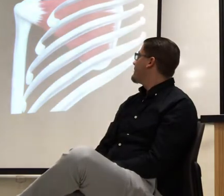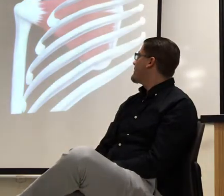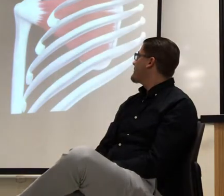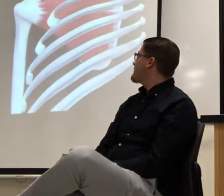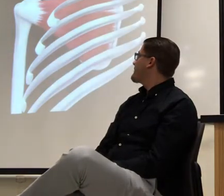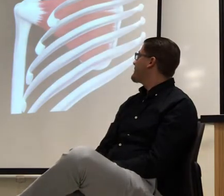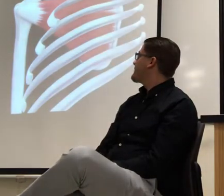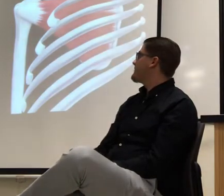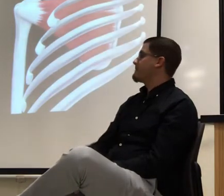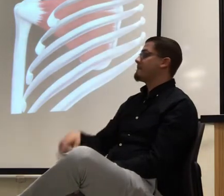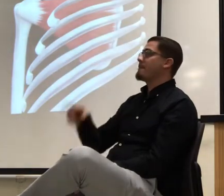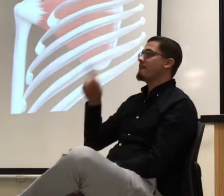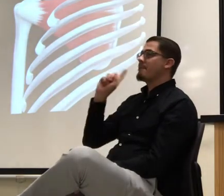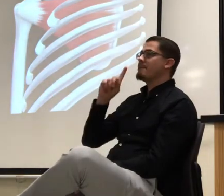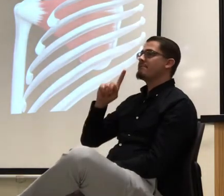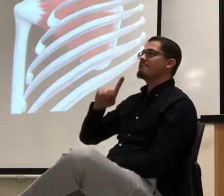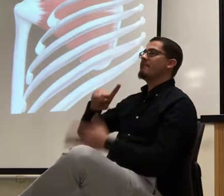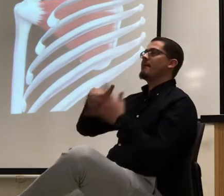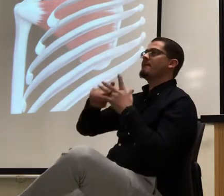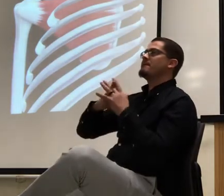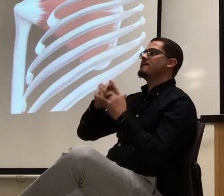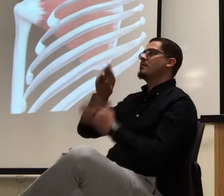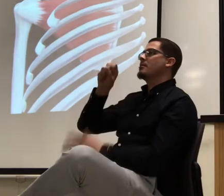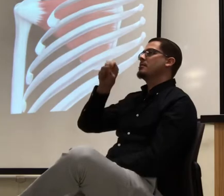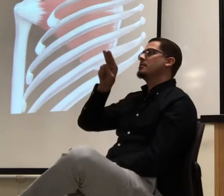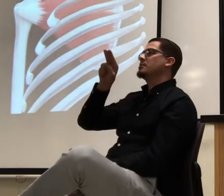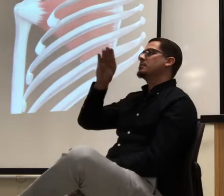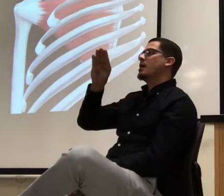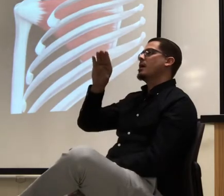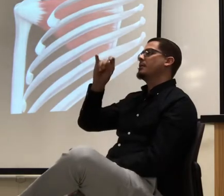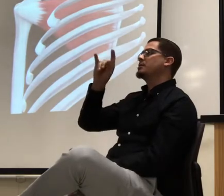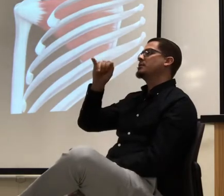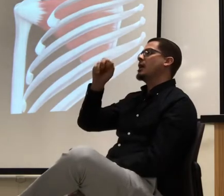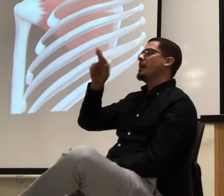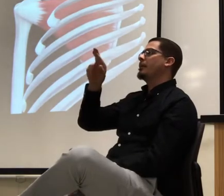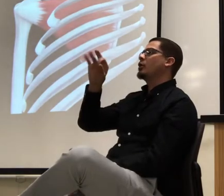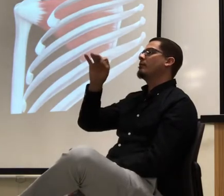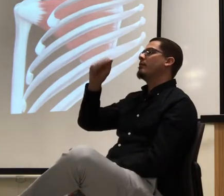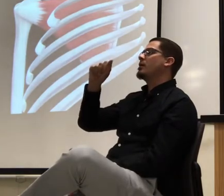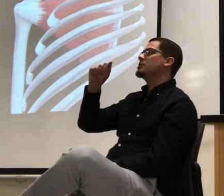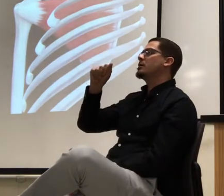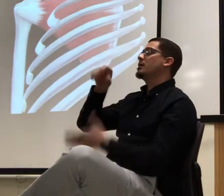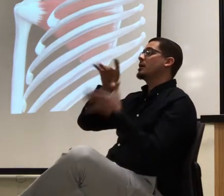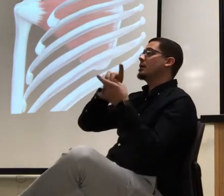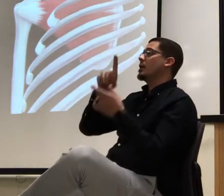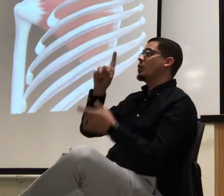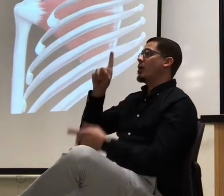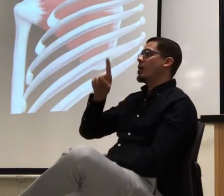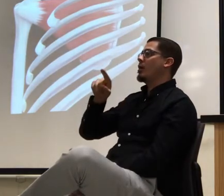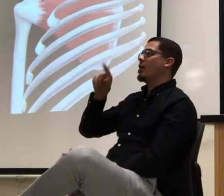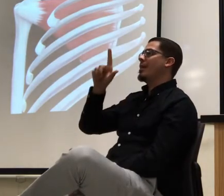Well, this originates on the subscapular fossa, but it inserts on the lesser tubercle.